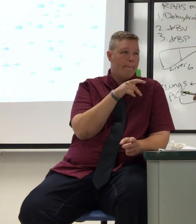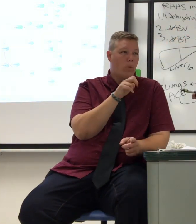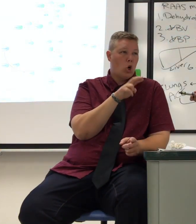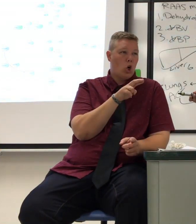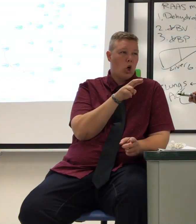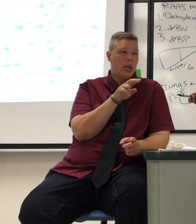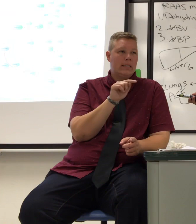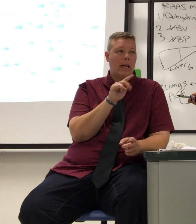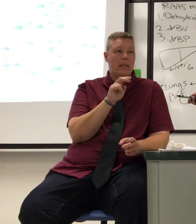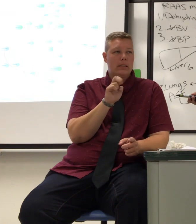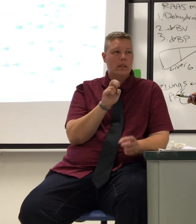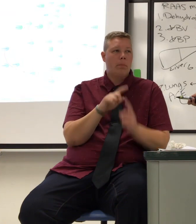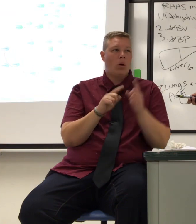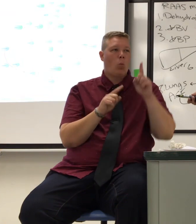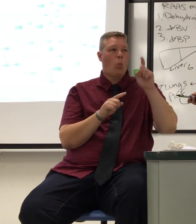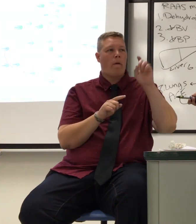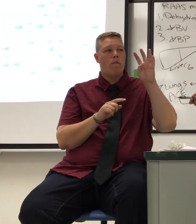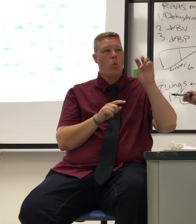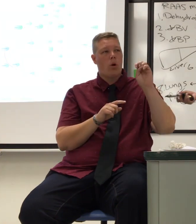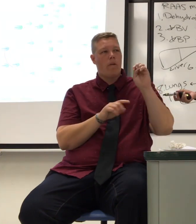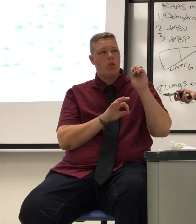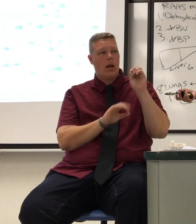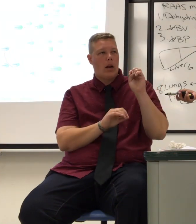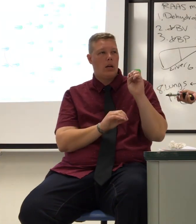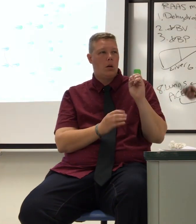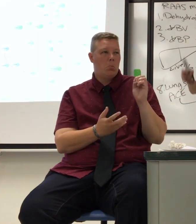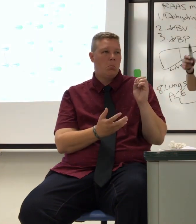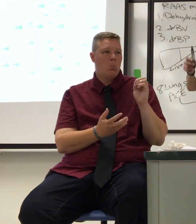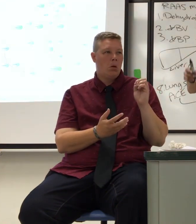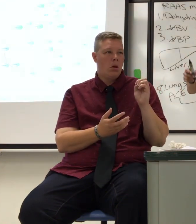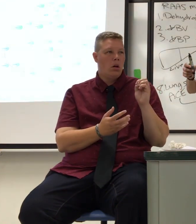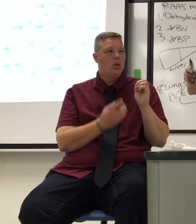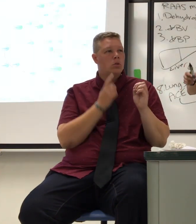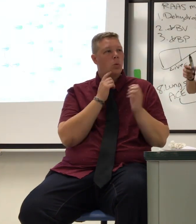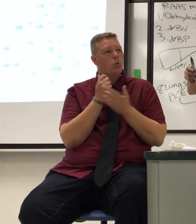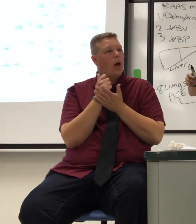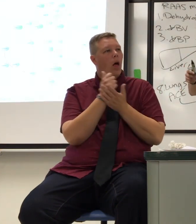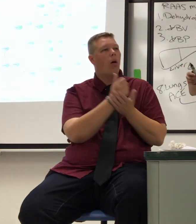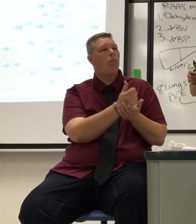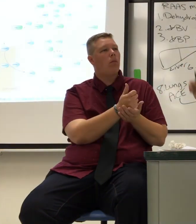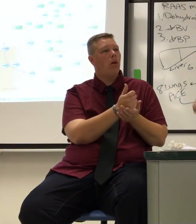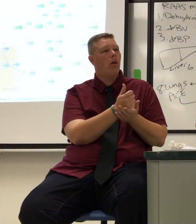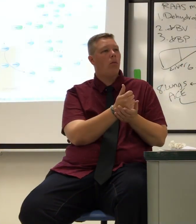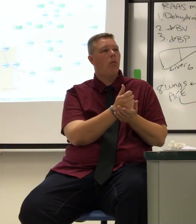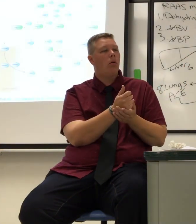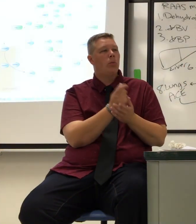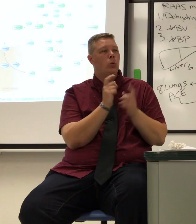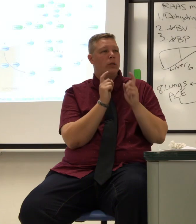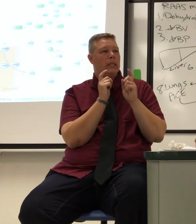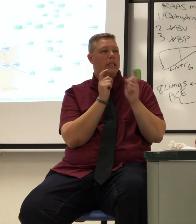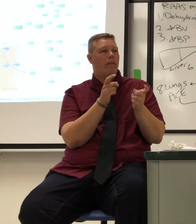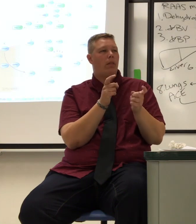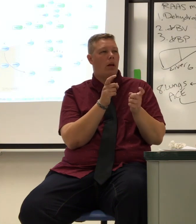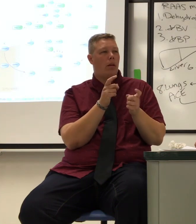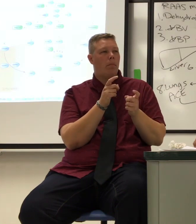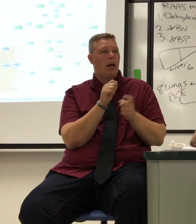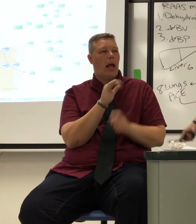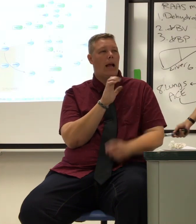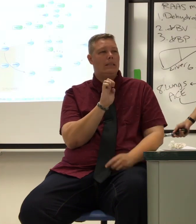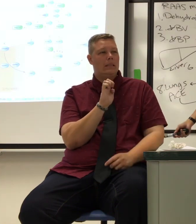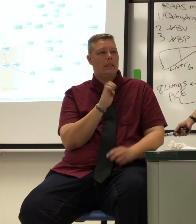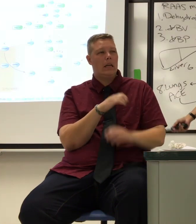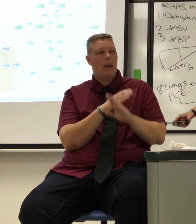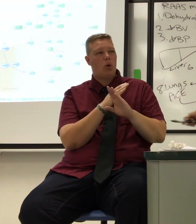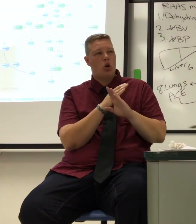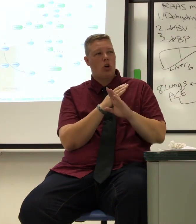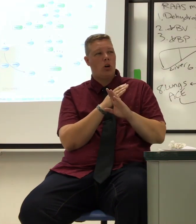than 140/90 for whatever reason. And you want to help them by prescribing an ACE inhibitor.